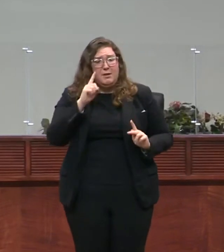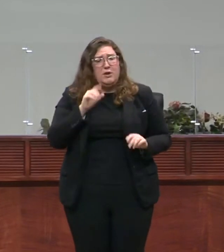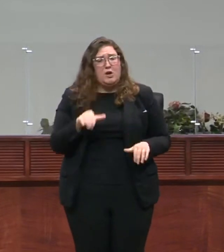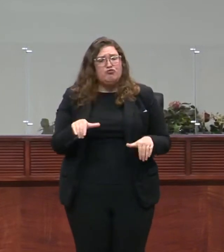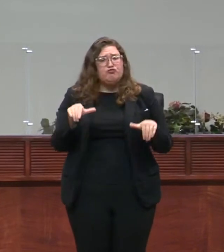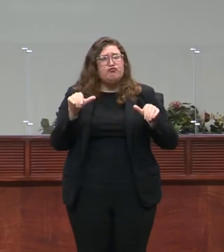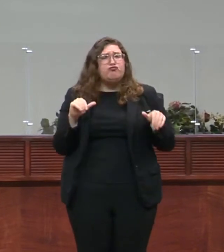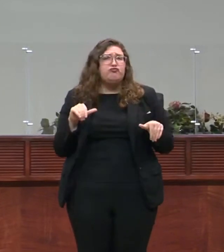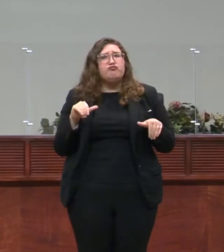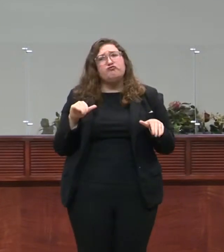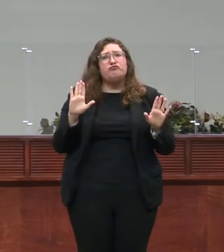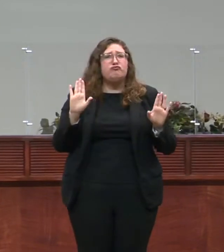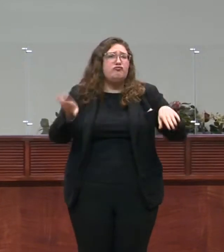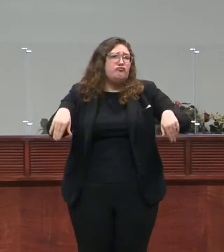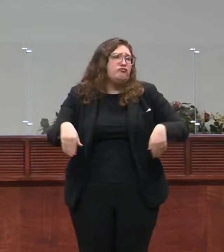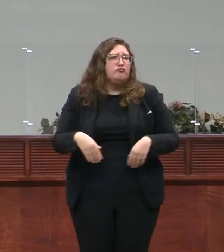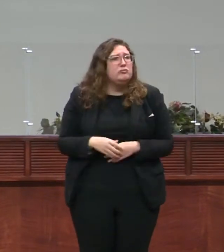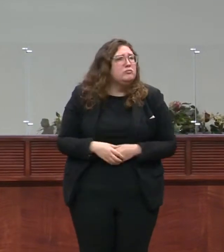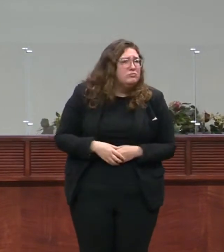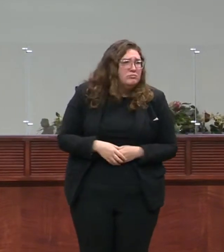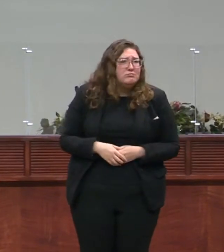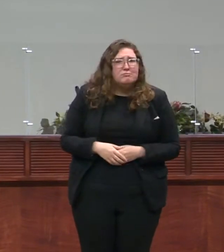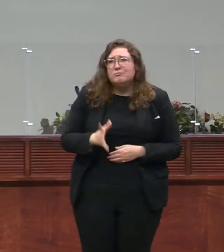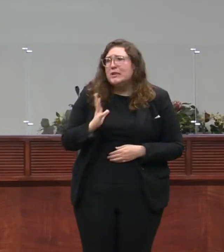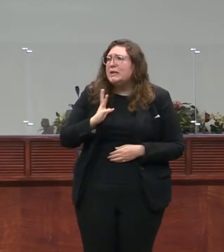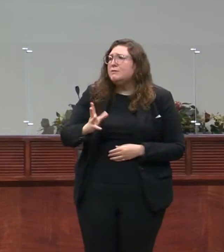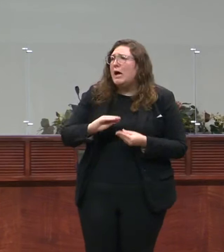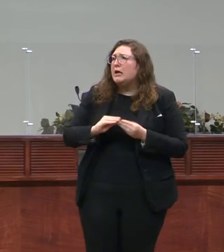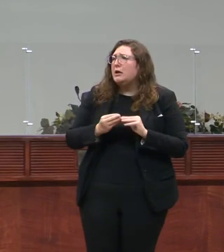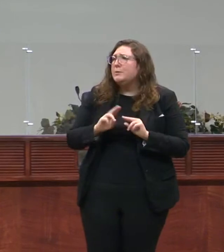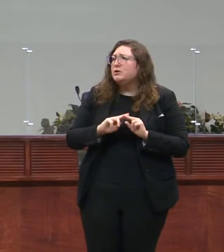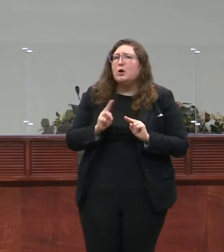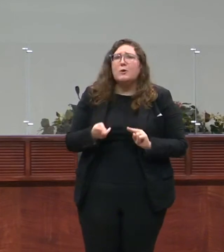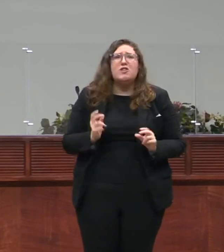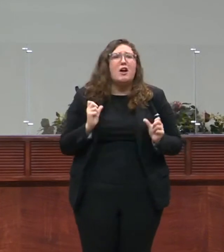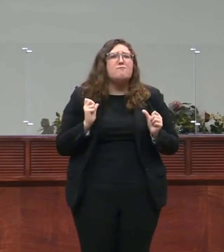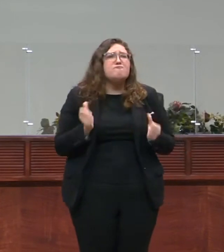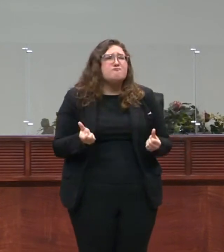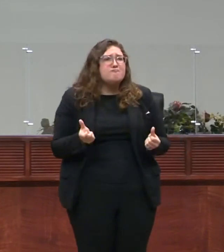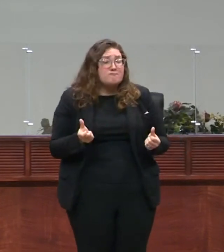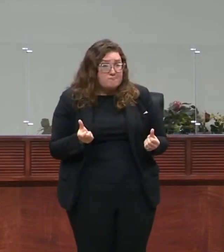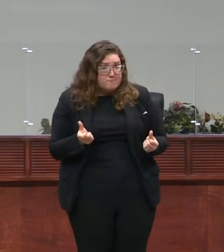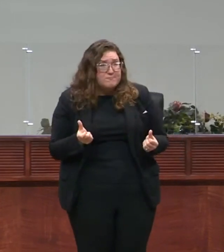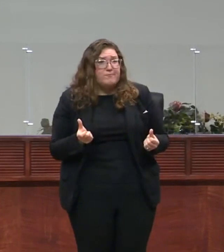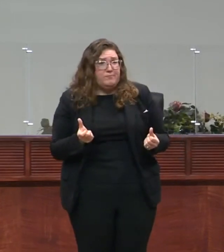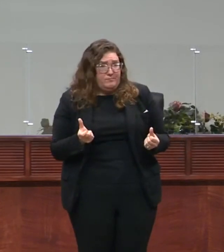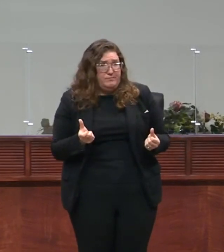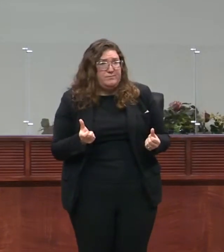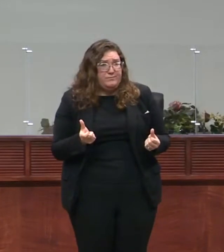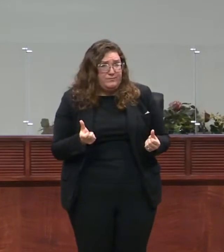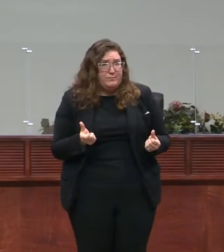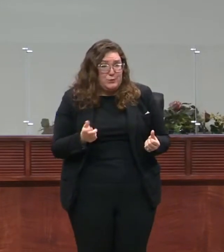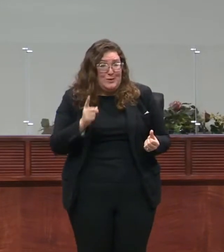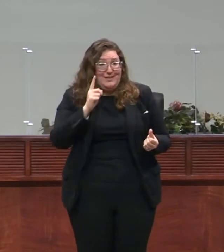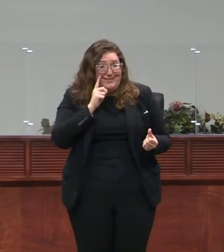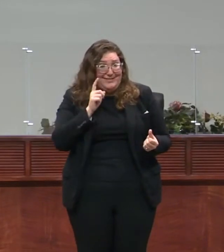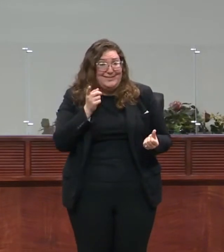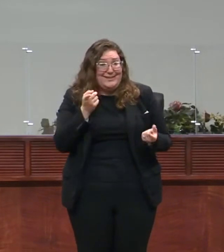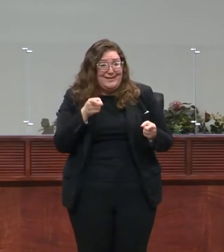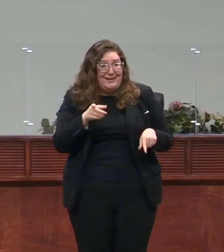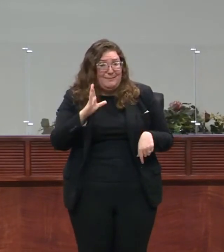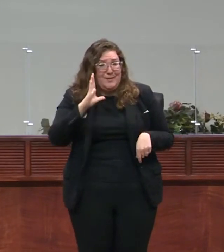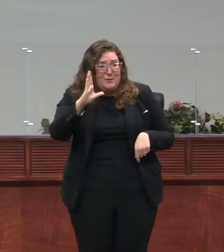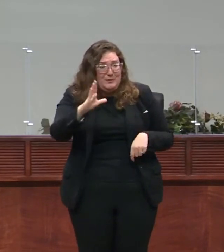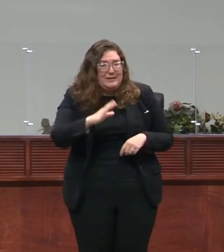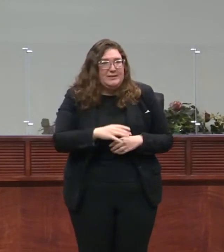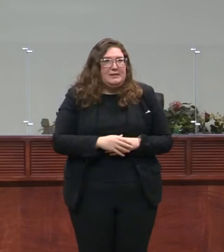relax and not continue to be vigilant and getting vaccinated and doing all those other things?